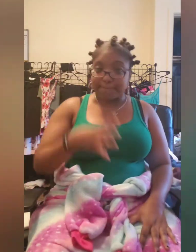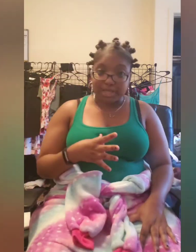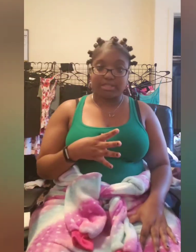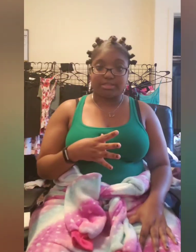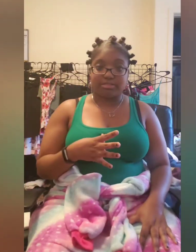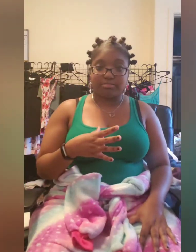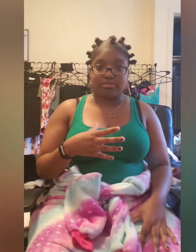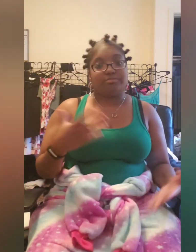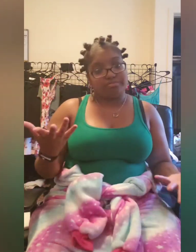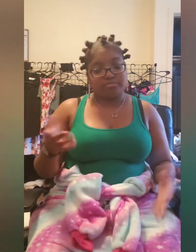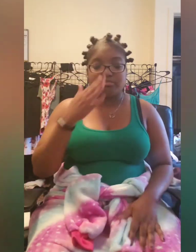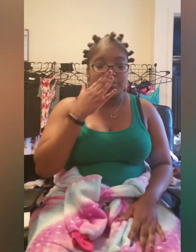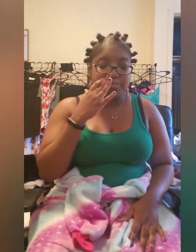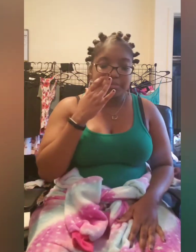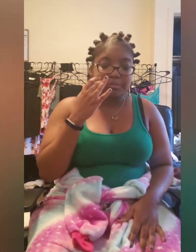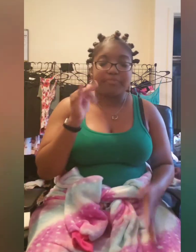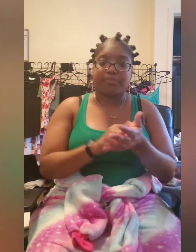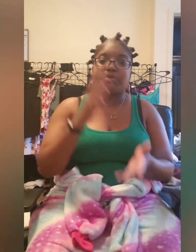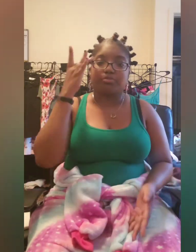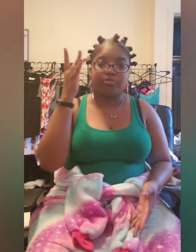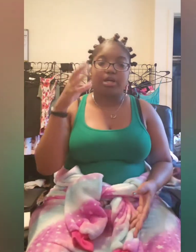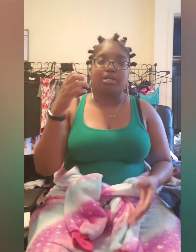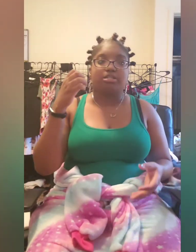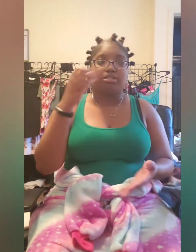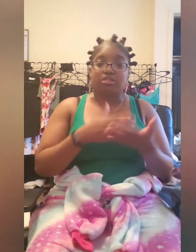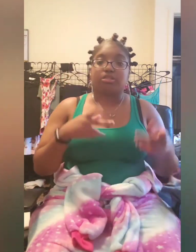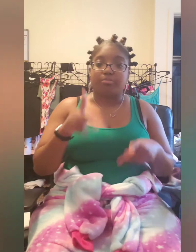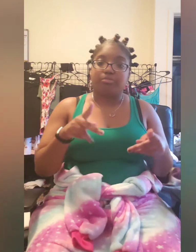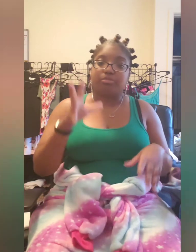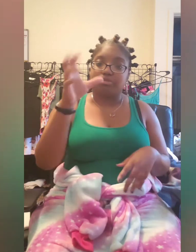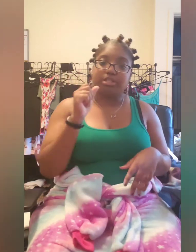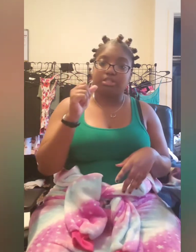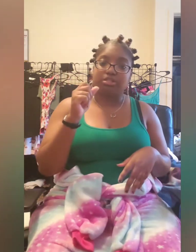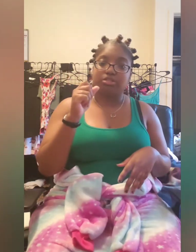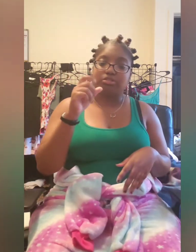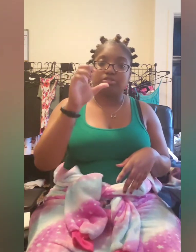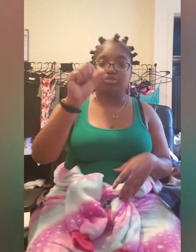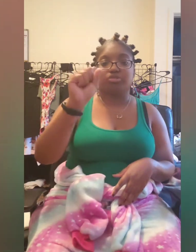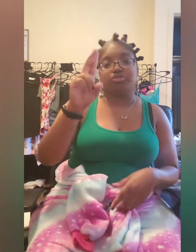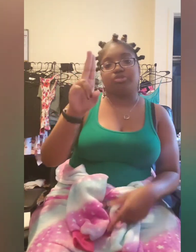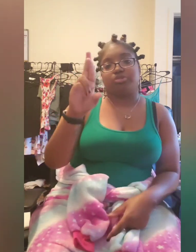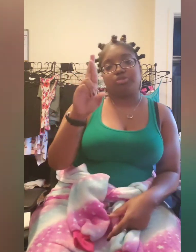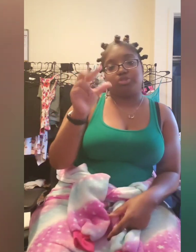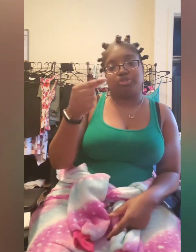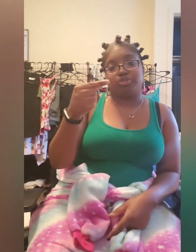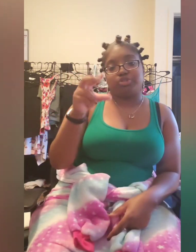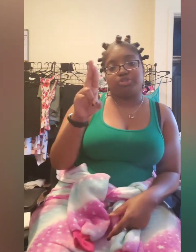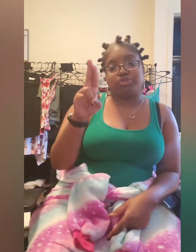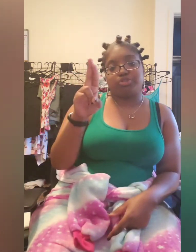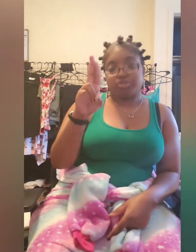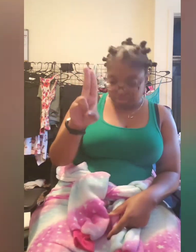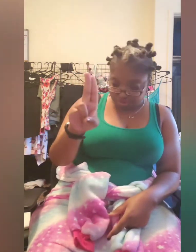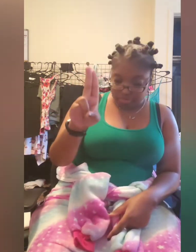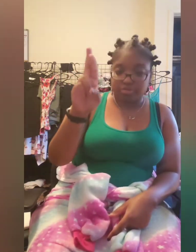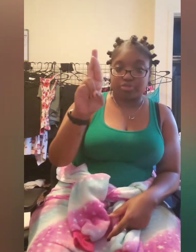as far as their, uh, physical outer being, whatever you want to call it, but mentally,